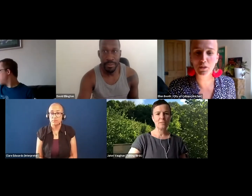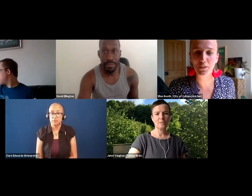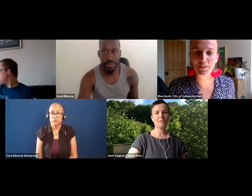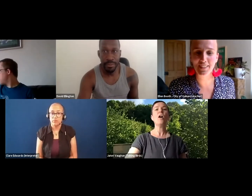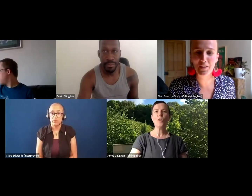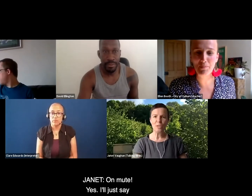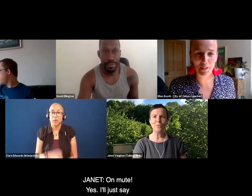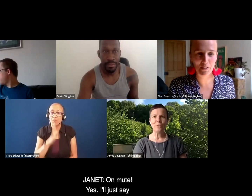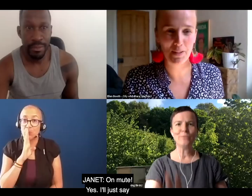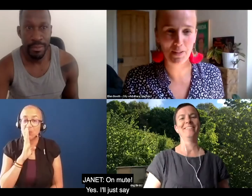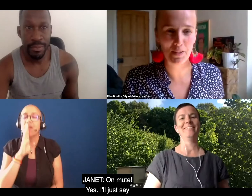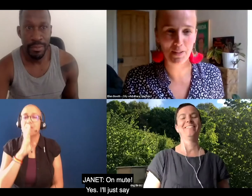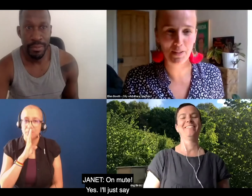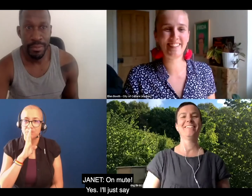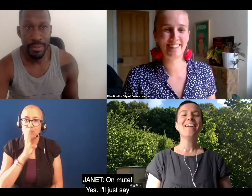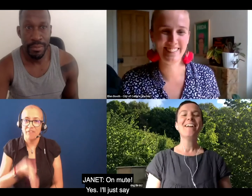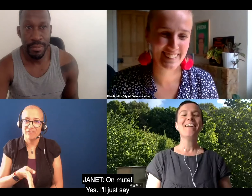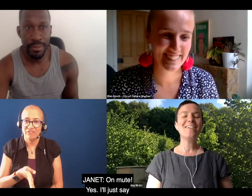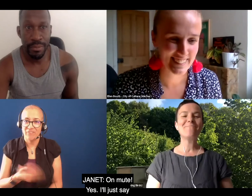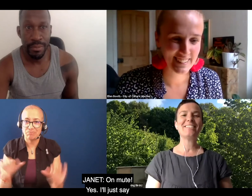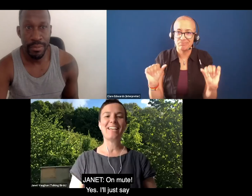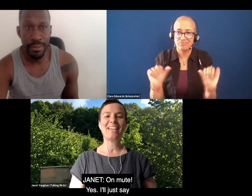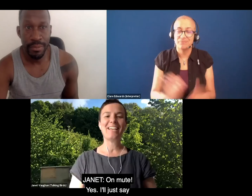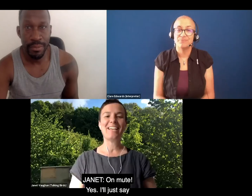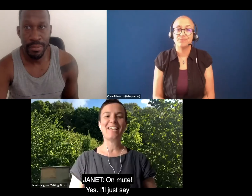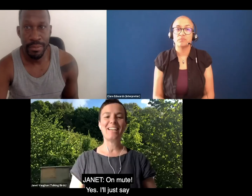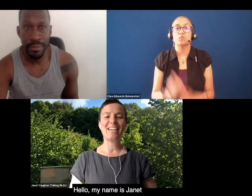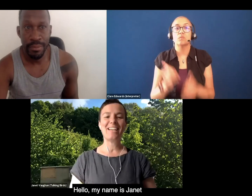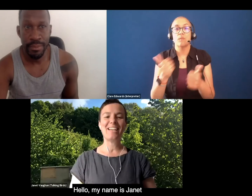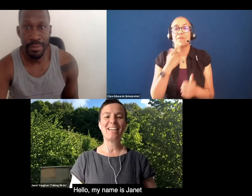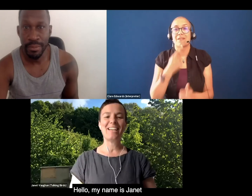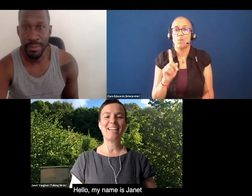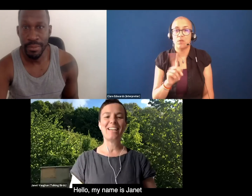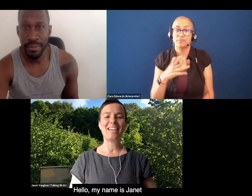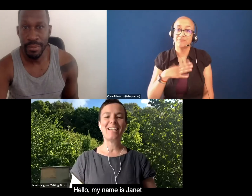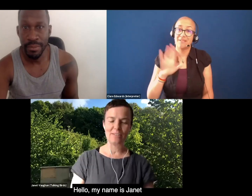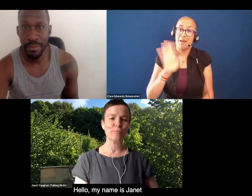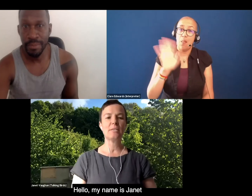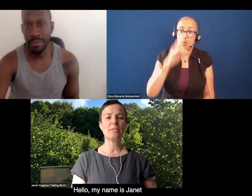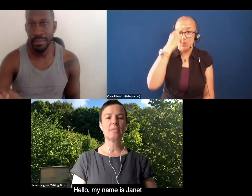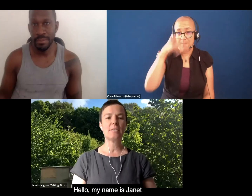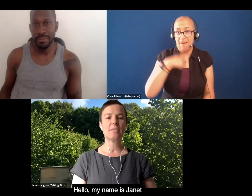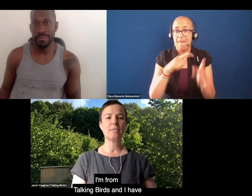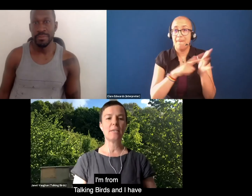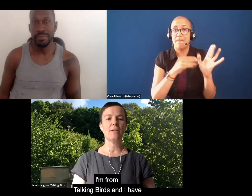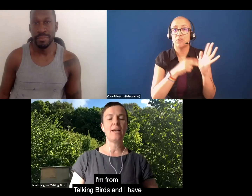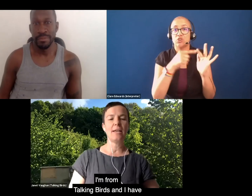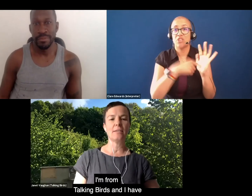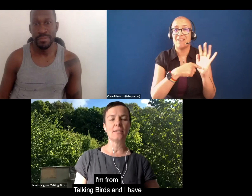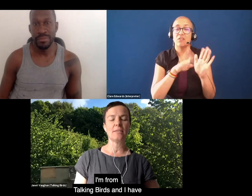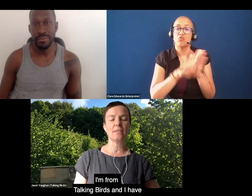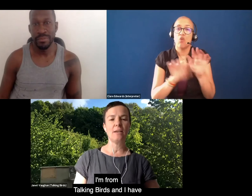And you've got your... Unmute. Yeah, I'll just say hello, my name's Janet, I'm from Talking